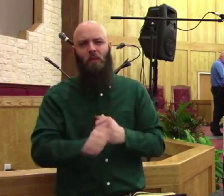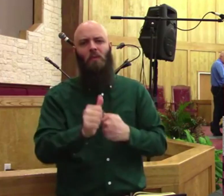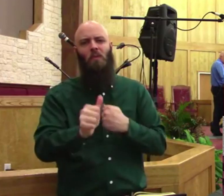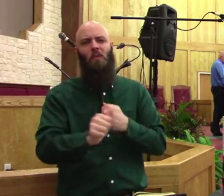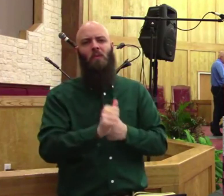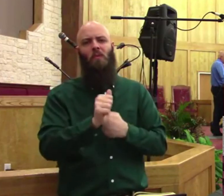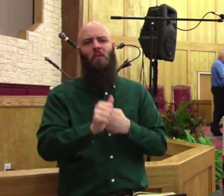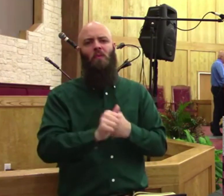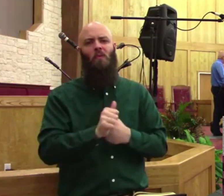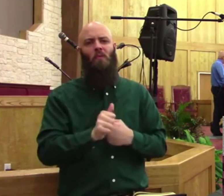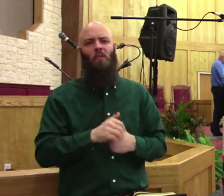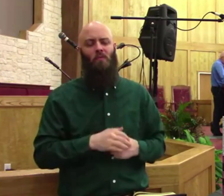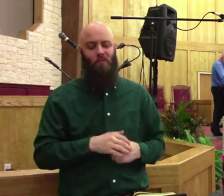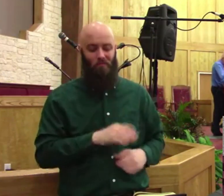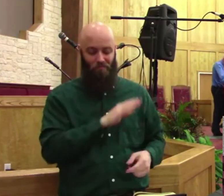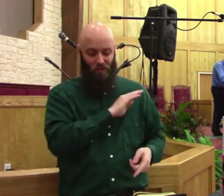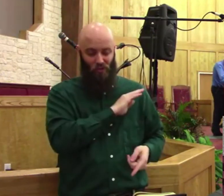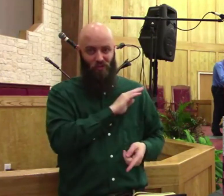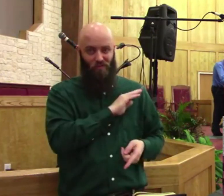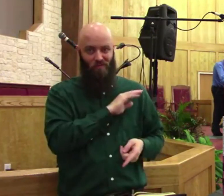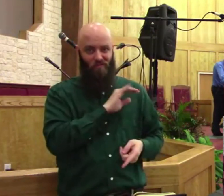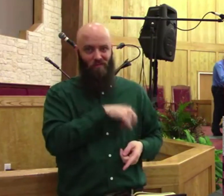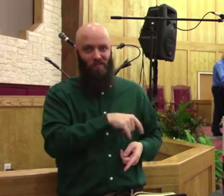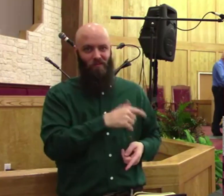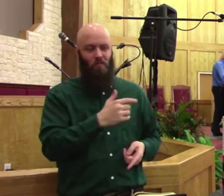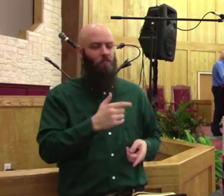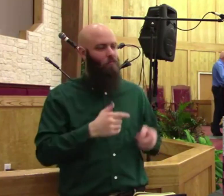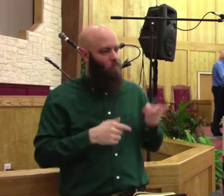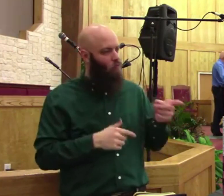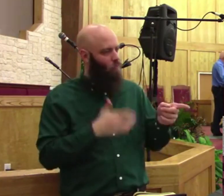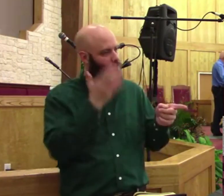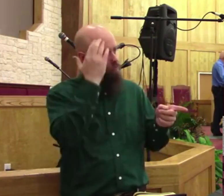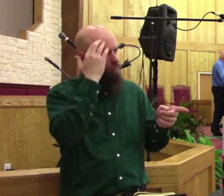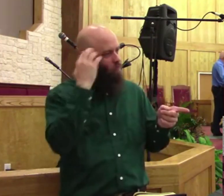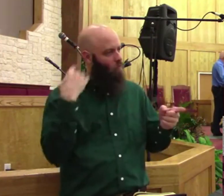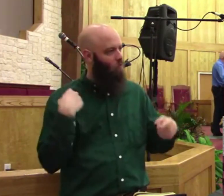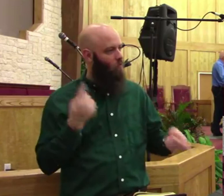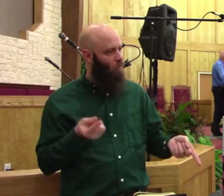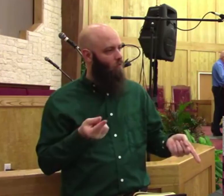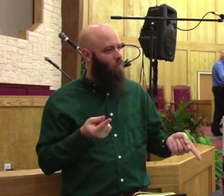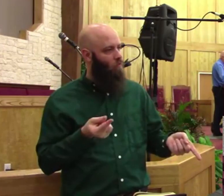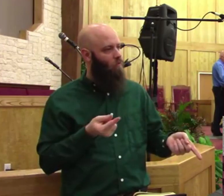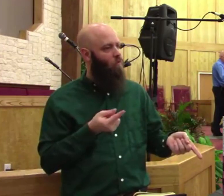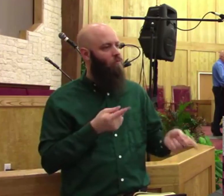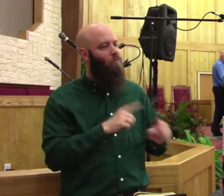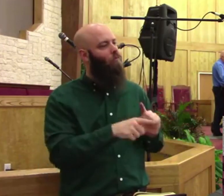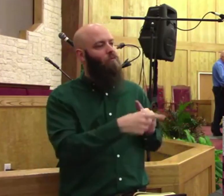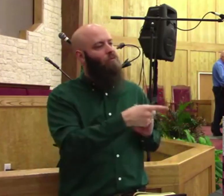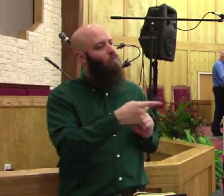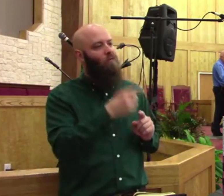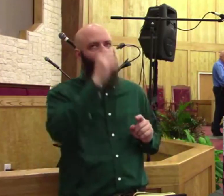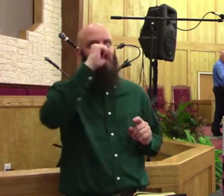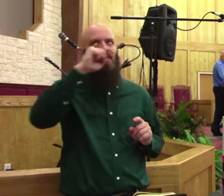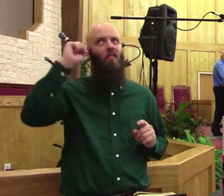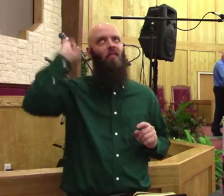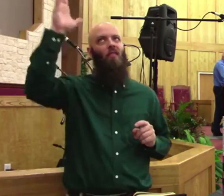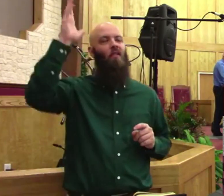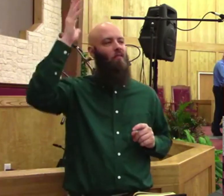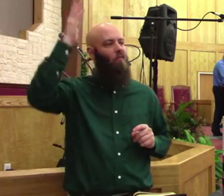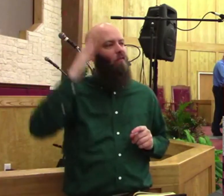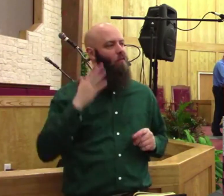And Belshazzar is, you knew all this, and yet you blasphemed the